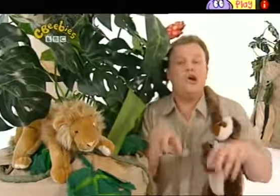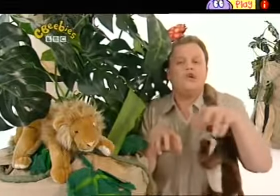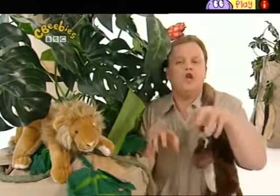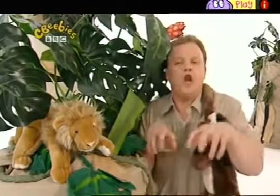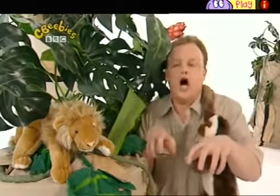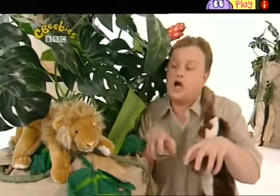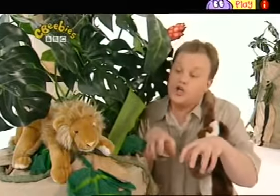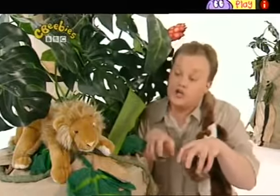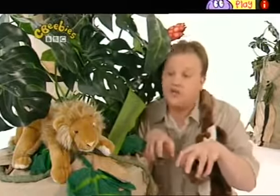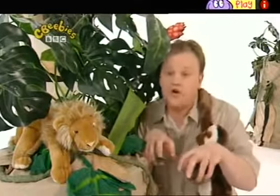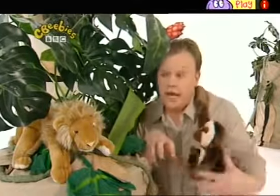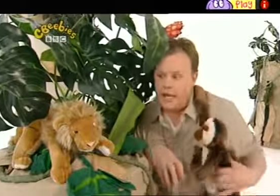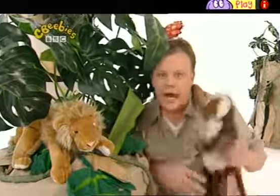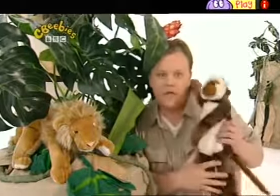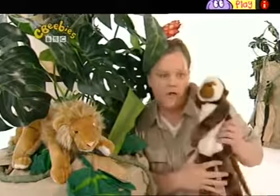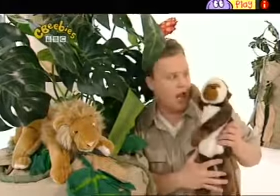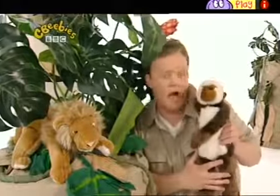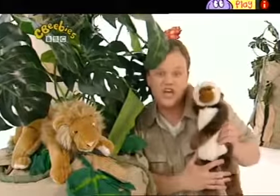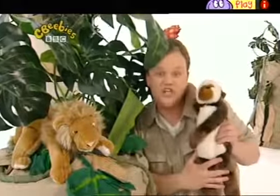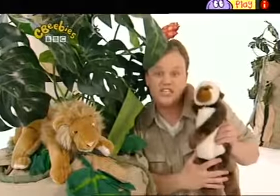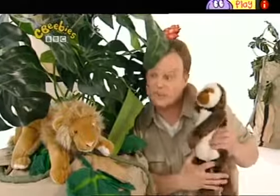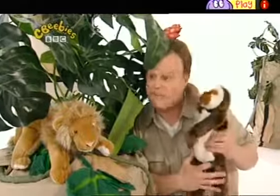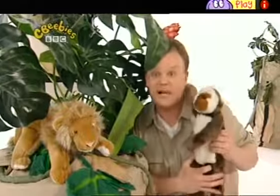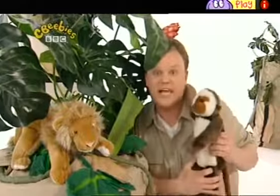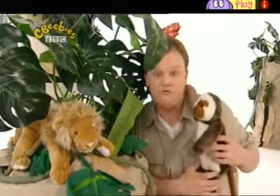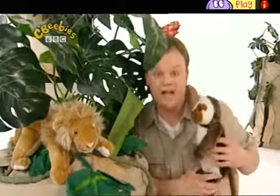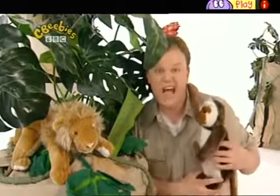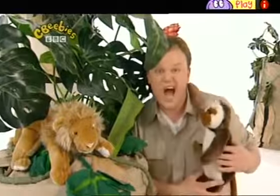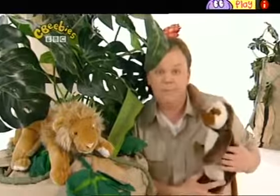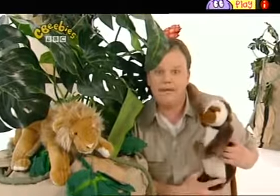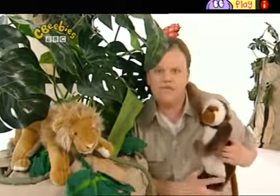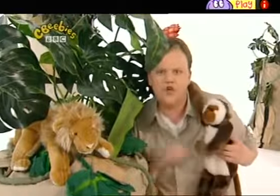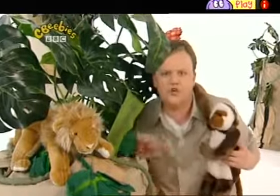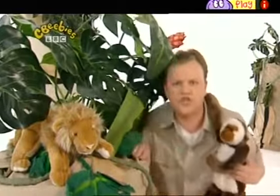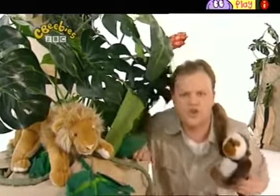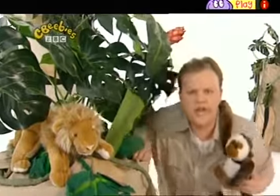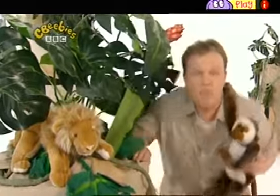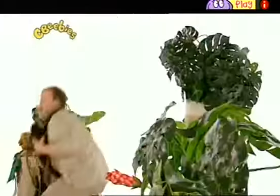the lion is free. Can the lion chase the monkey right up into the tree? Whoa!